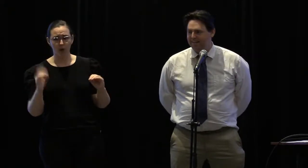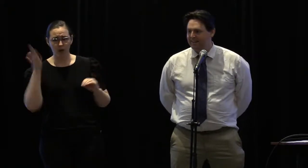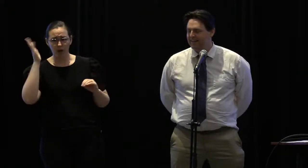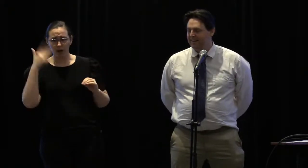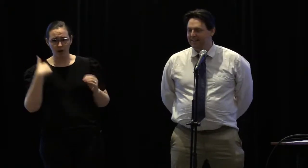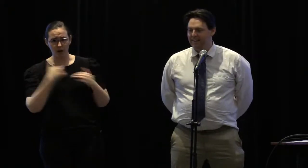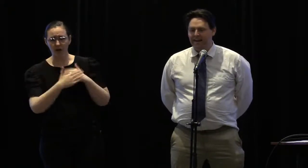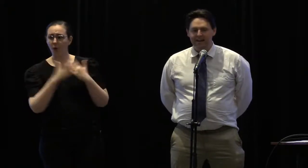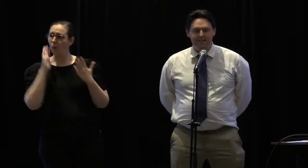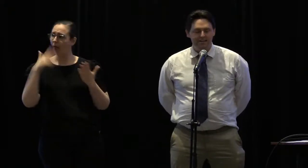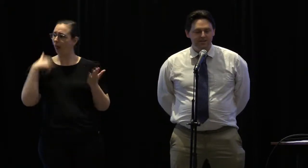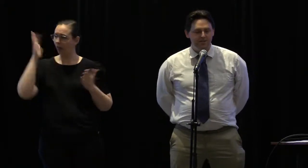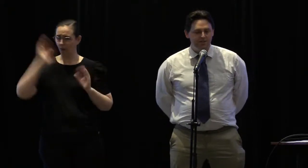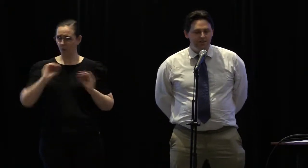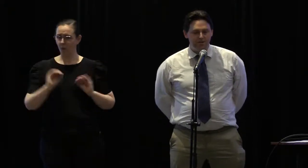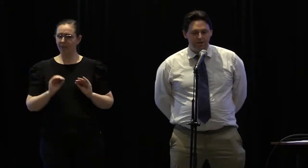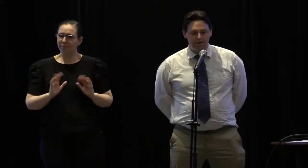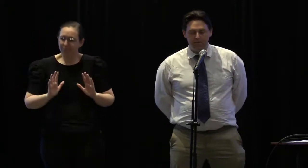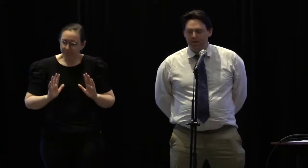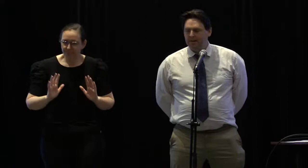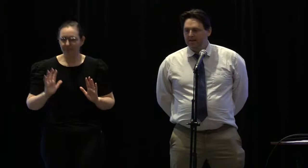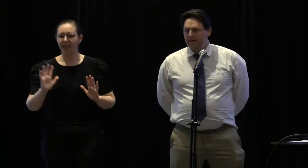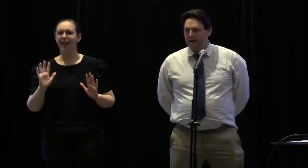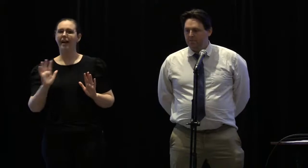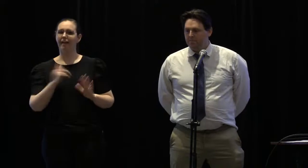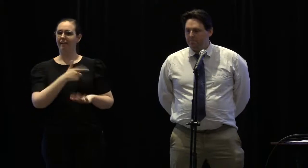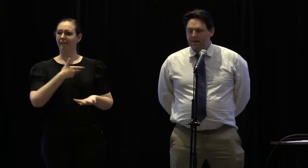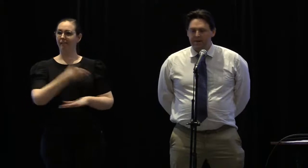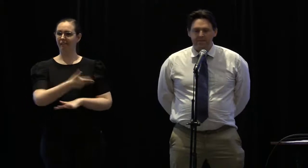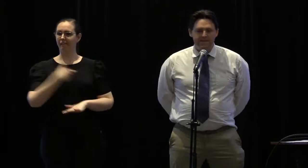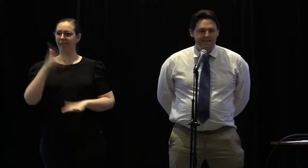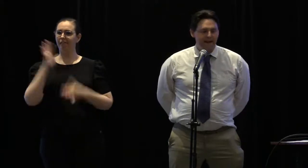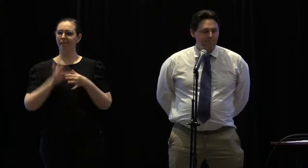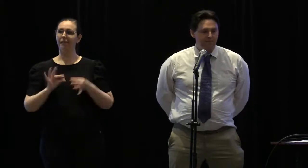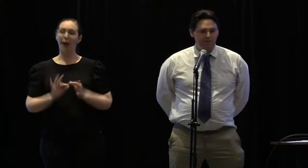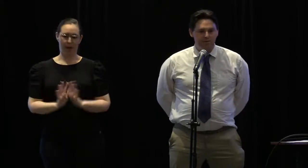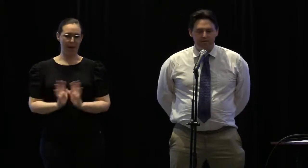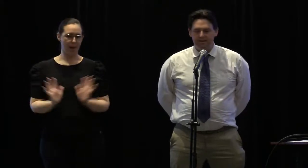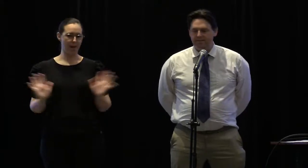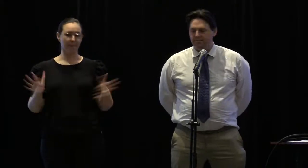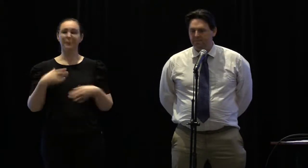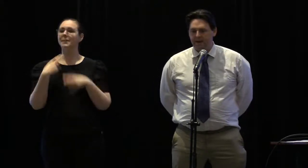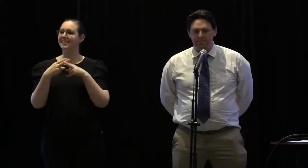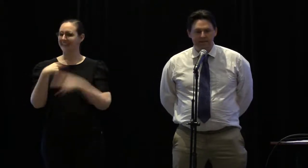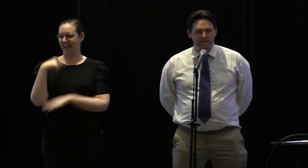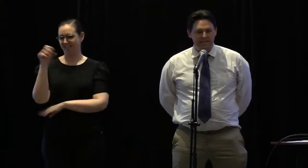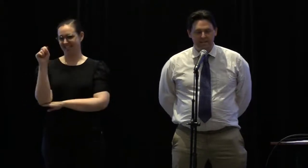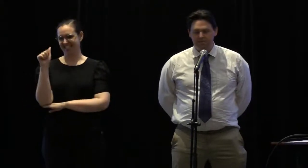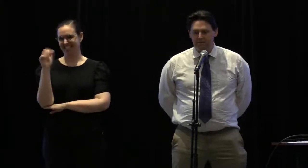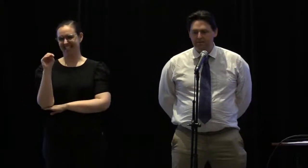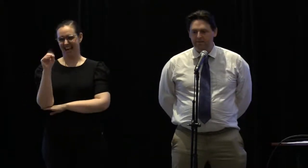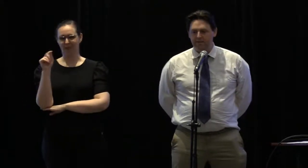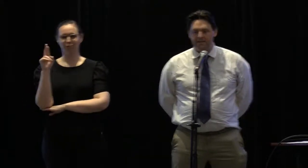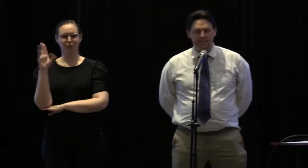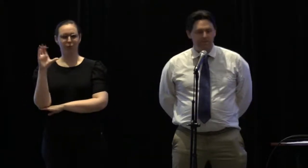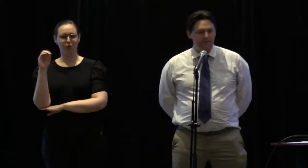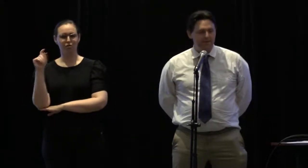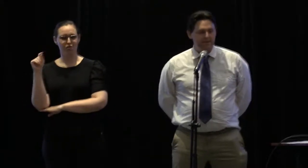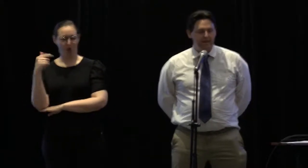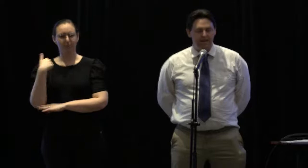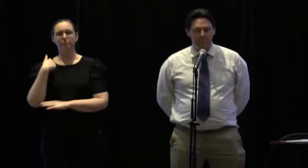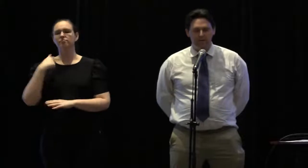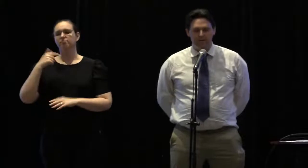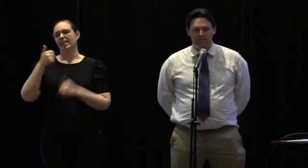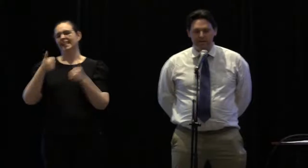invited me to do so. My name is Sam Turcotte. I'm the executive lead for